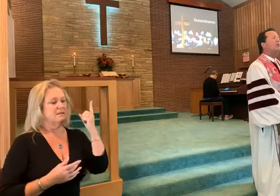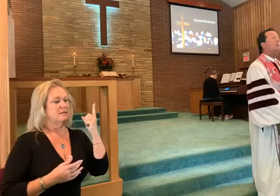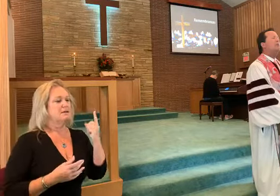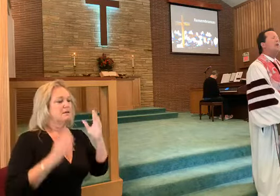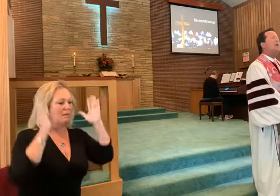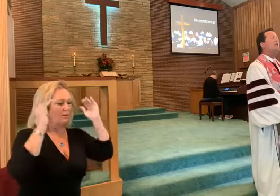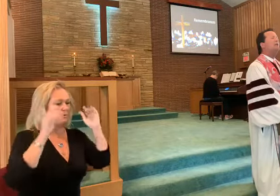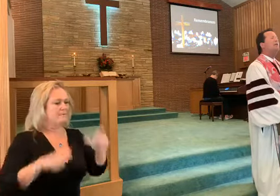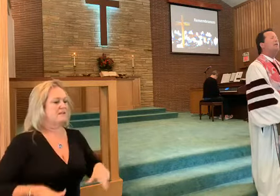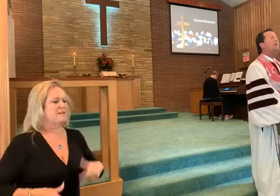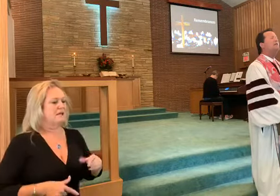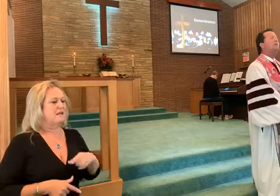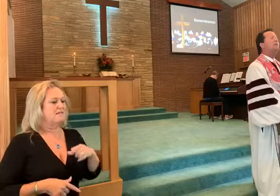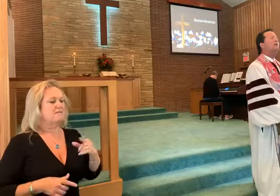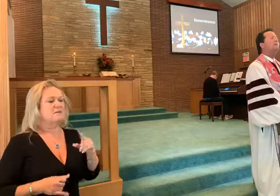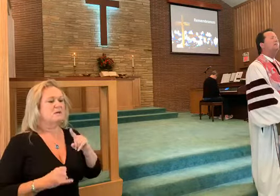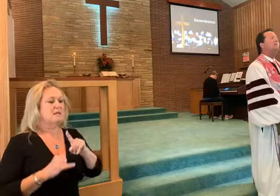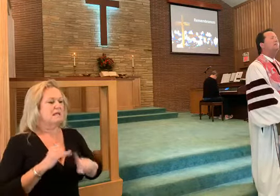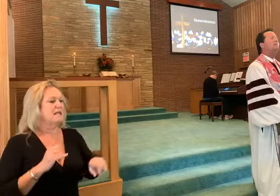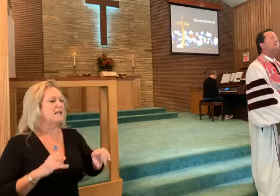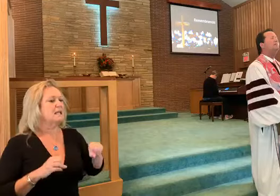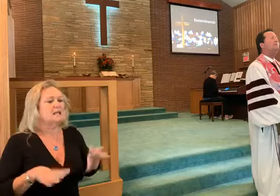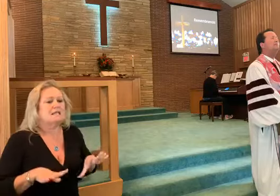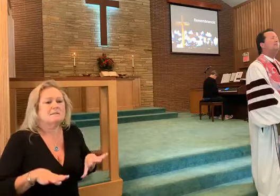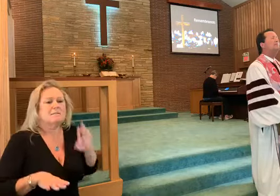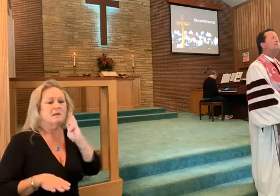the hope of a life that shall endless be,